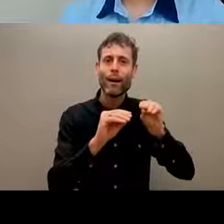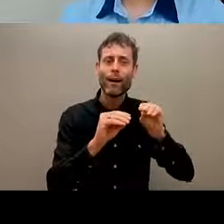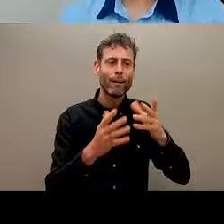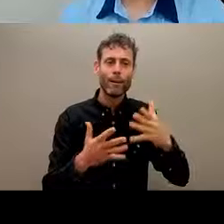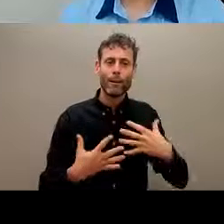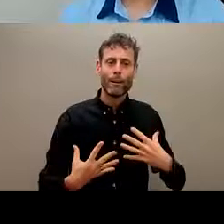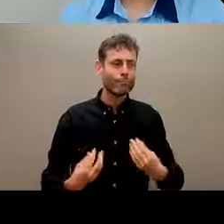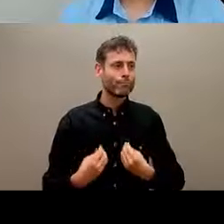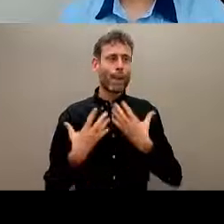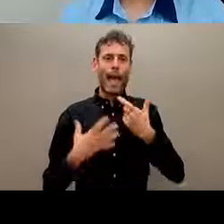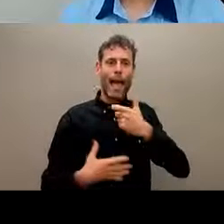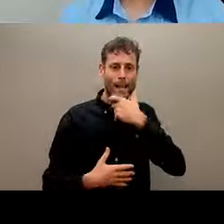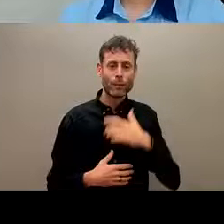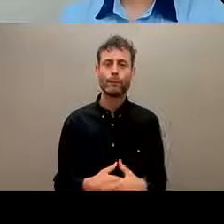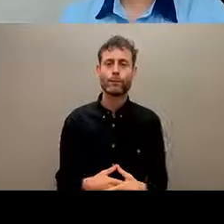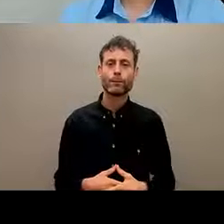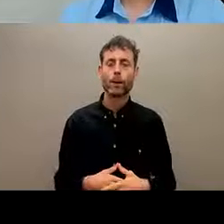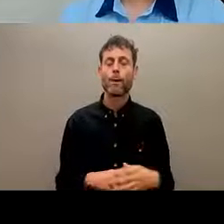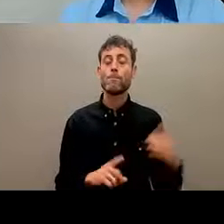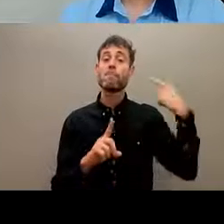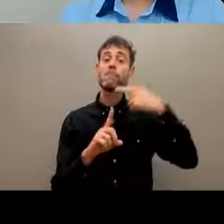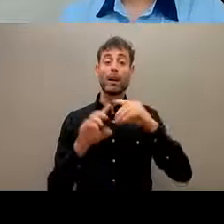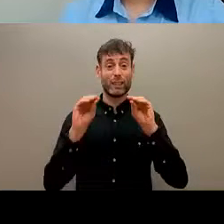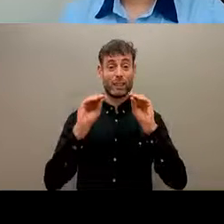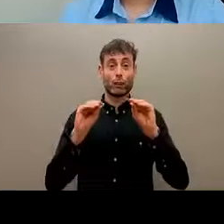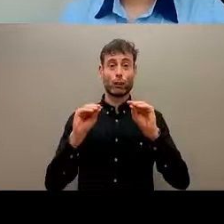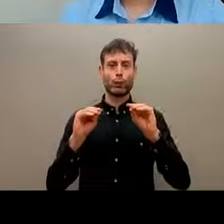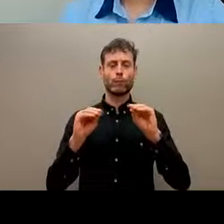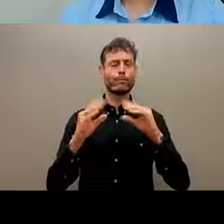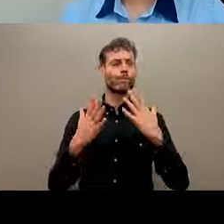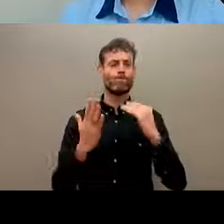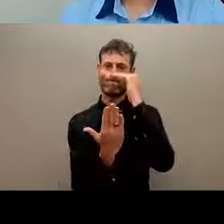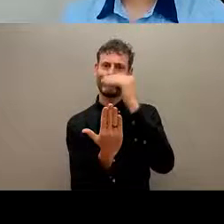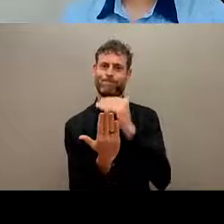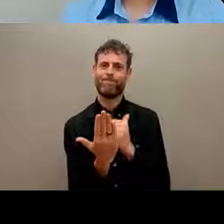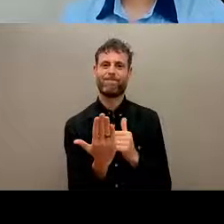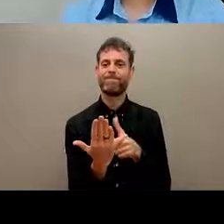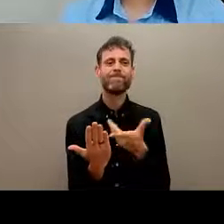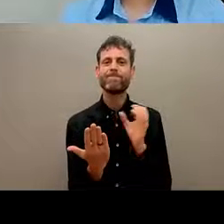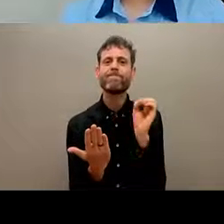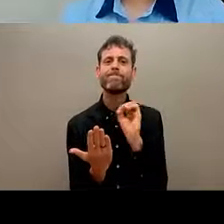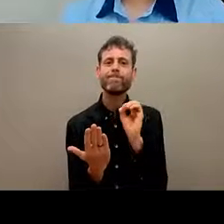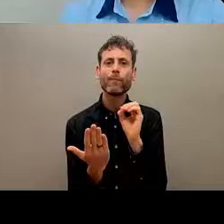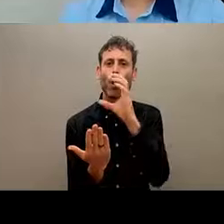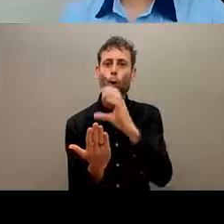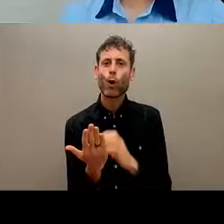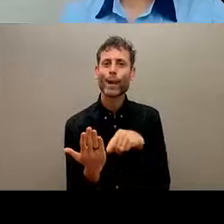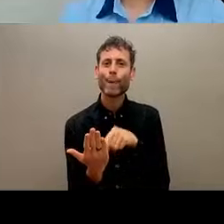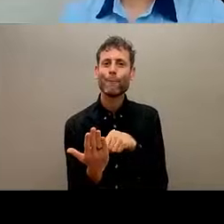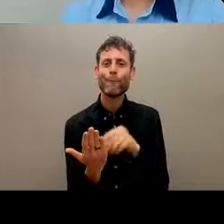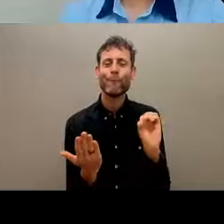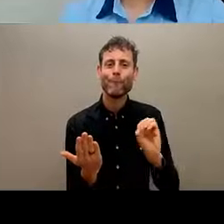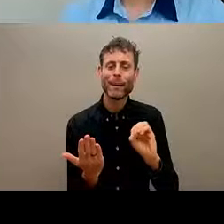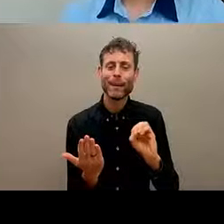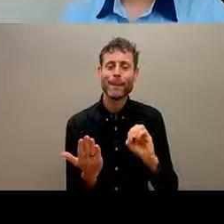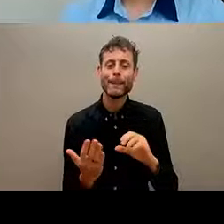curriculum to help those volunteers without experience. So for those volunteers, it